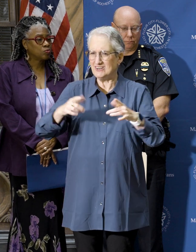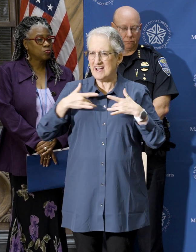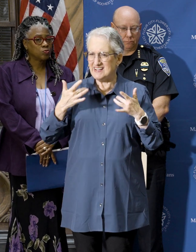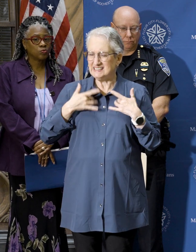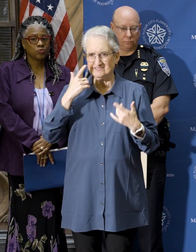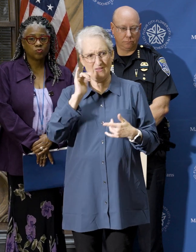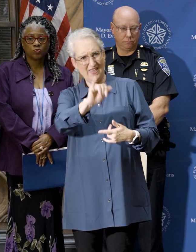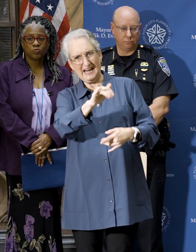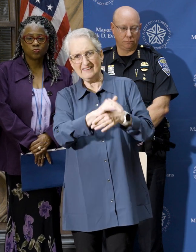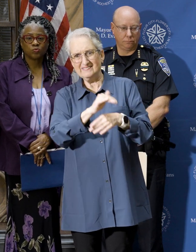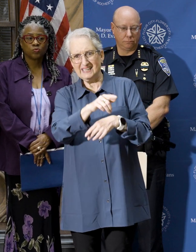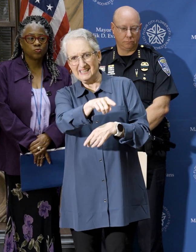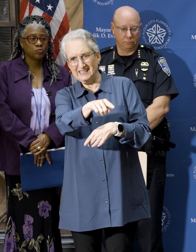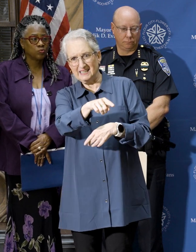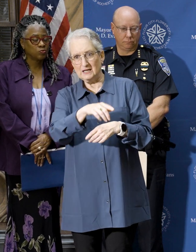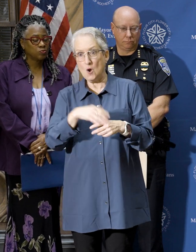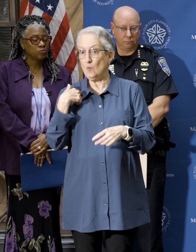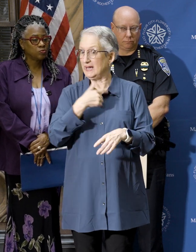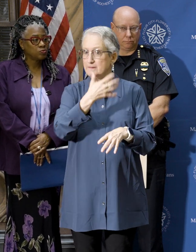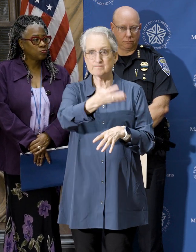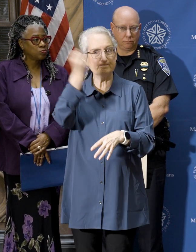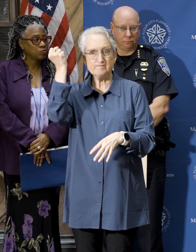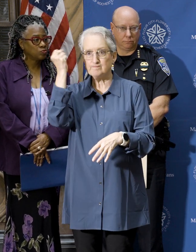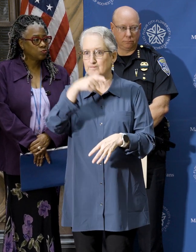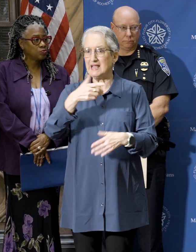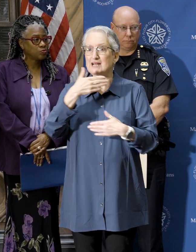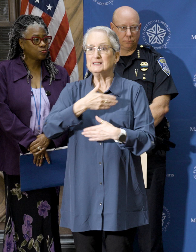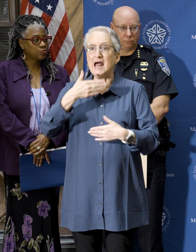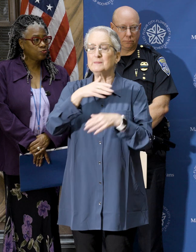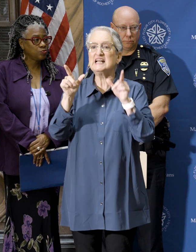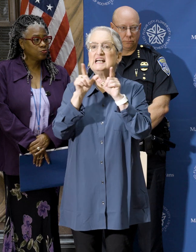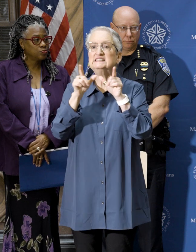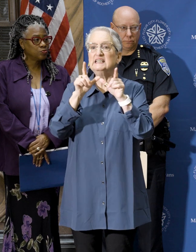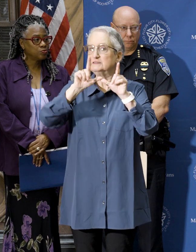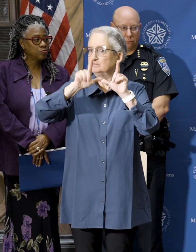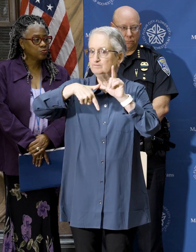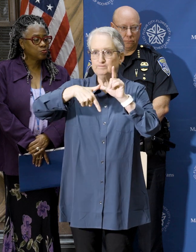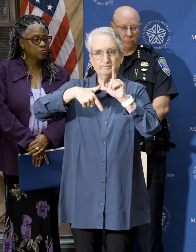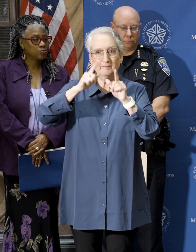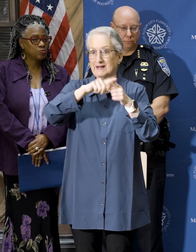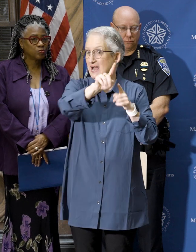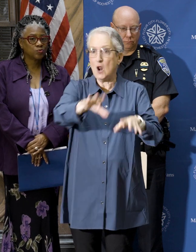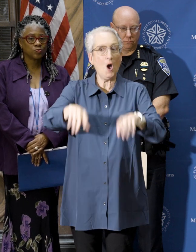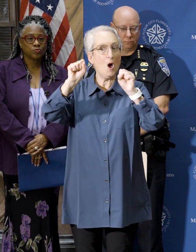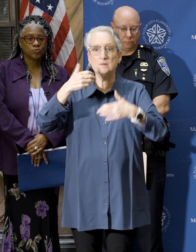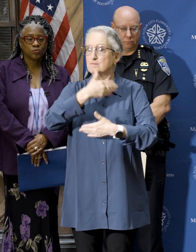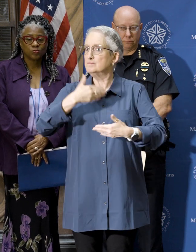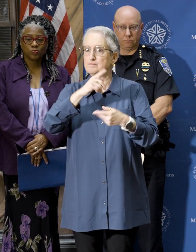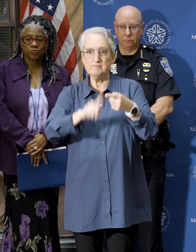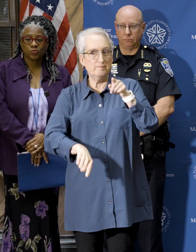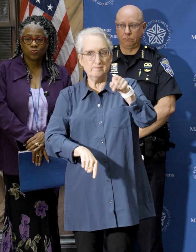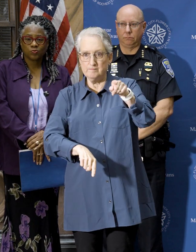pulled their entertainment license so they can no longer act as a place of amusement. Since then, they've agreed to an abatement